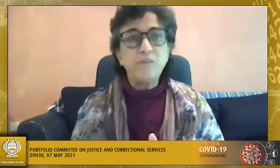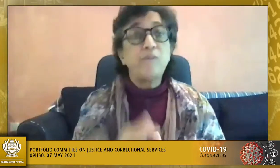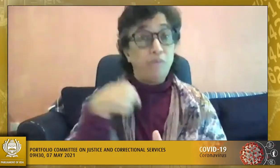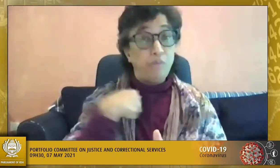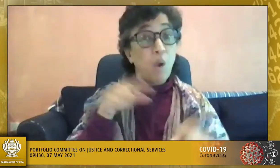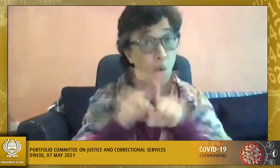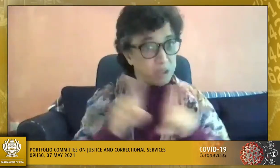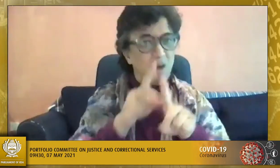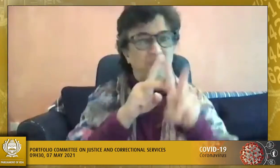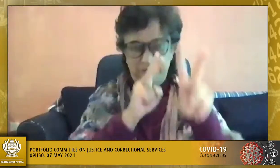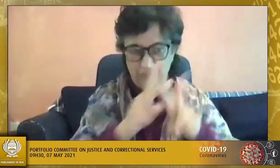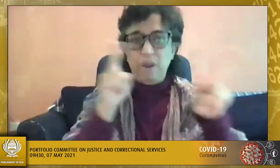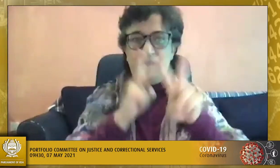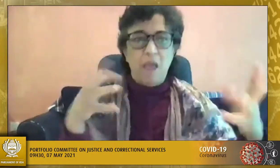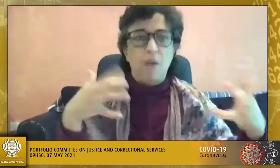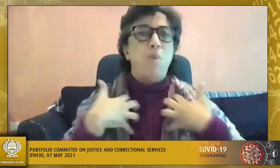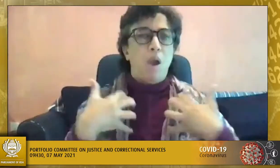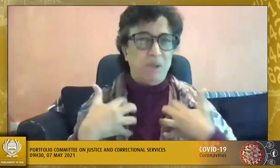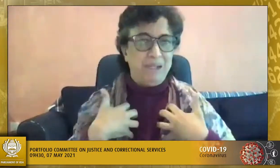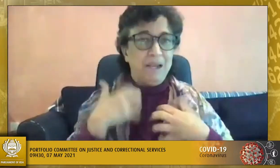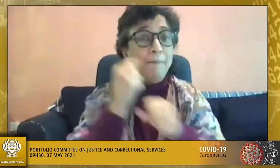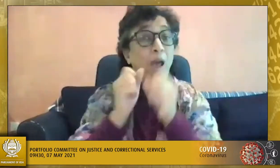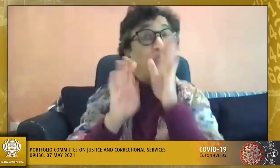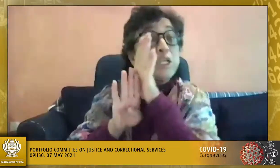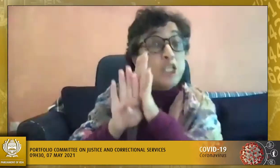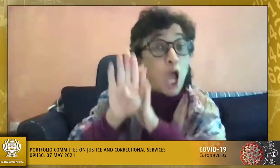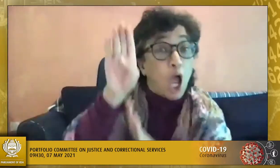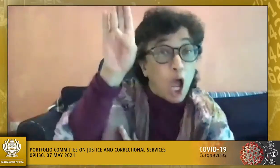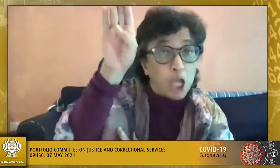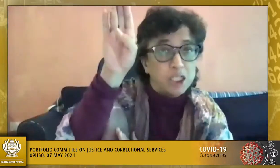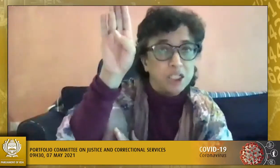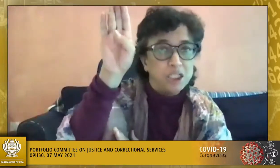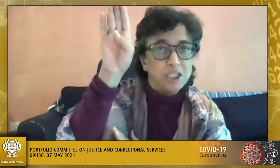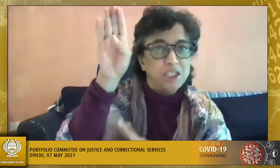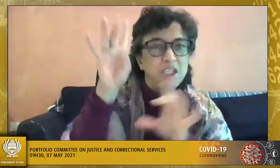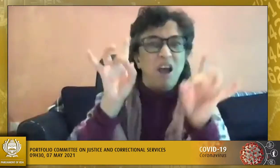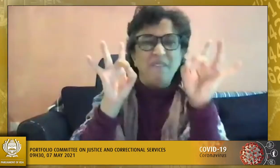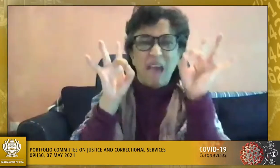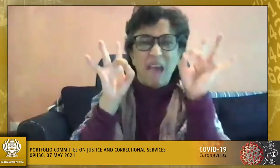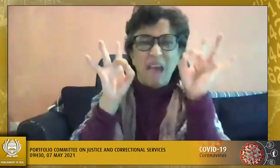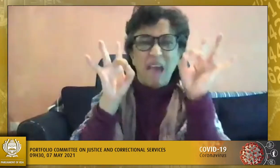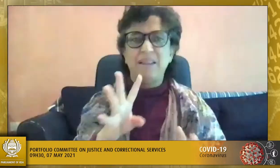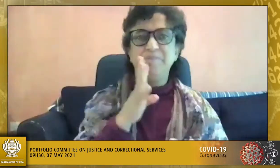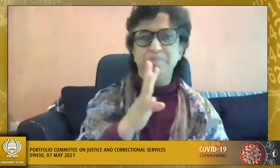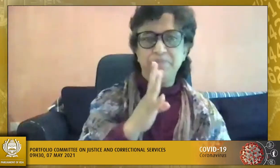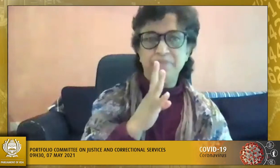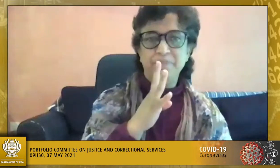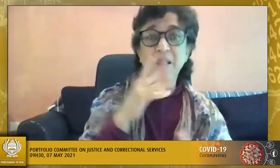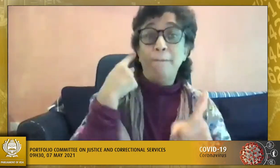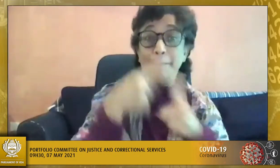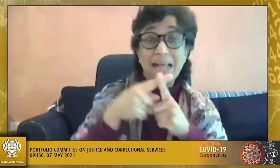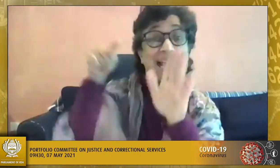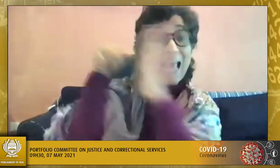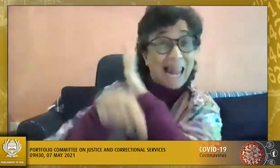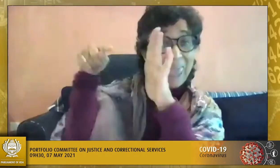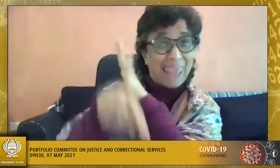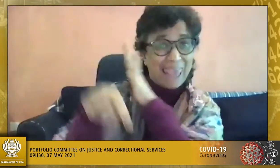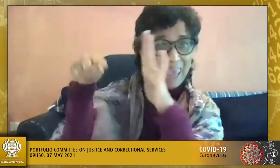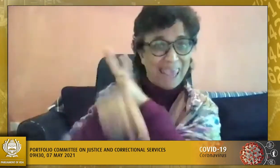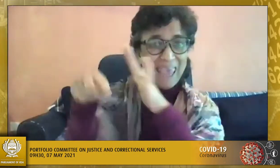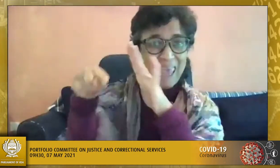and courts and if the department can explain how they're going to do it I am extremely concerned about the